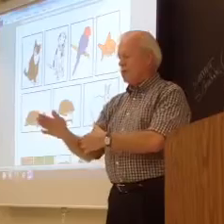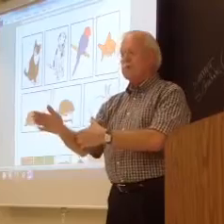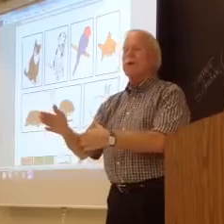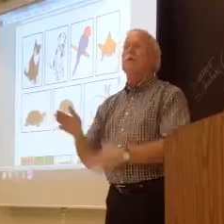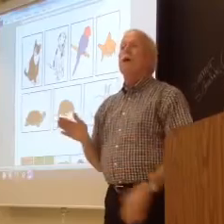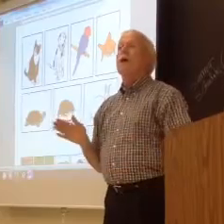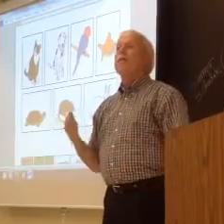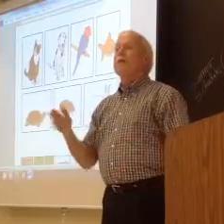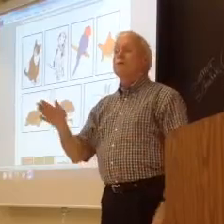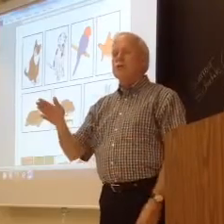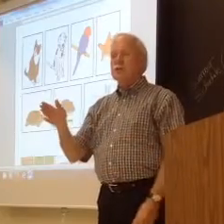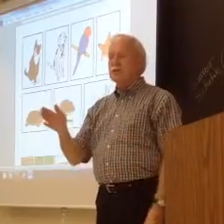but fish.